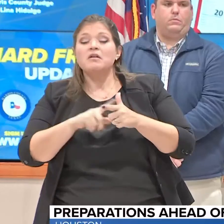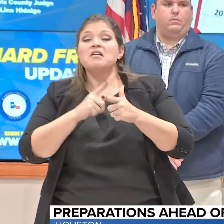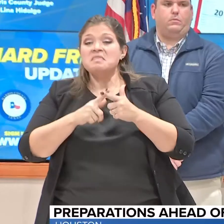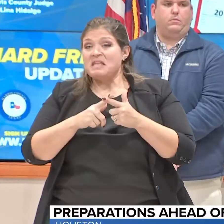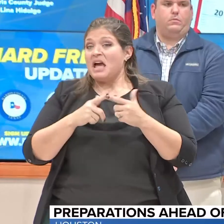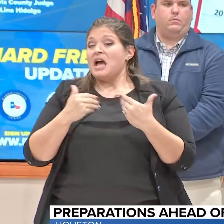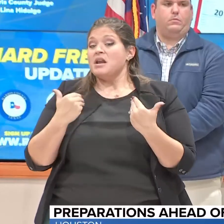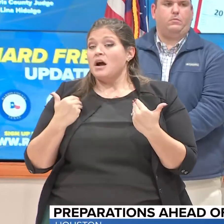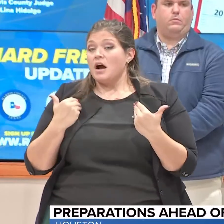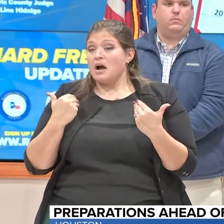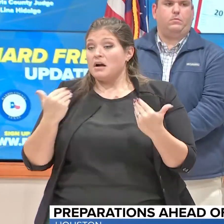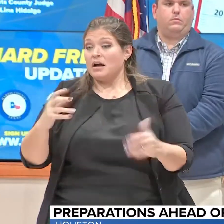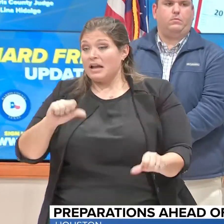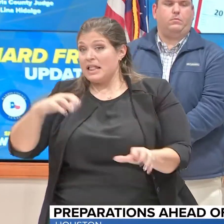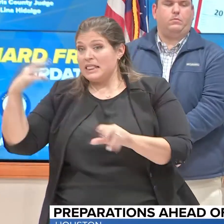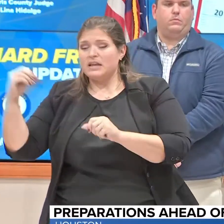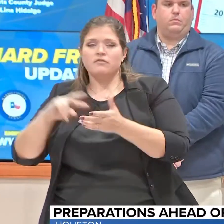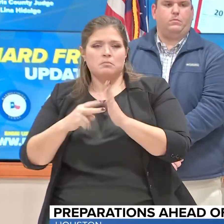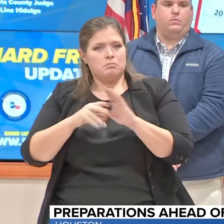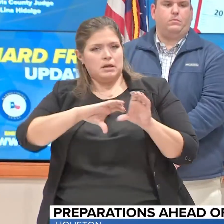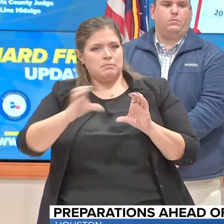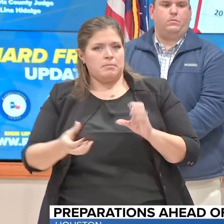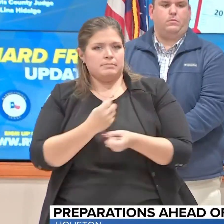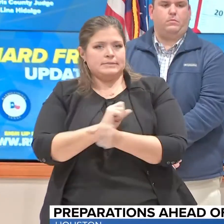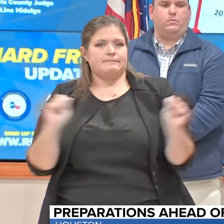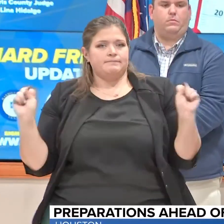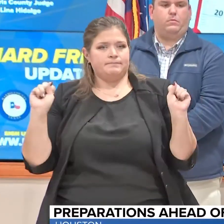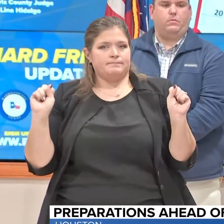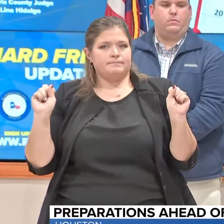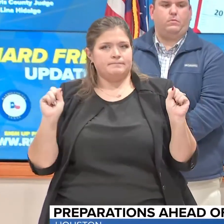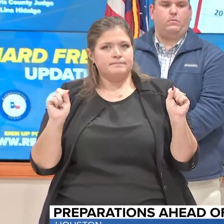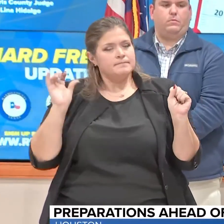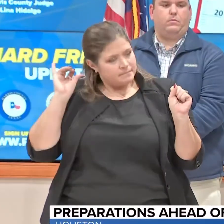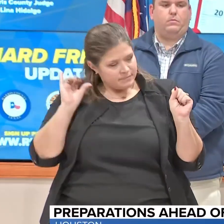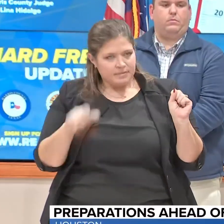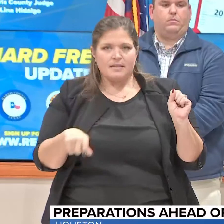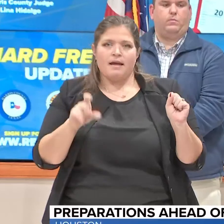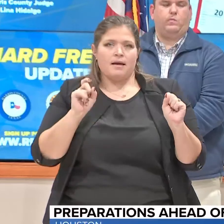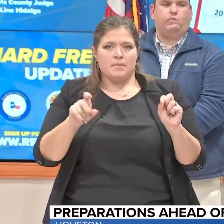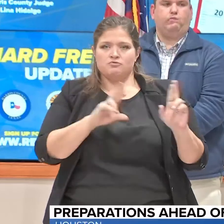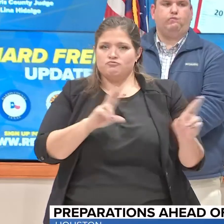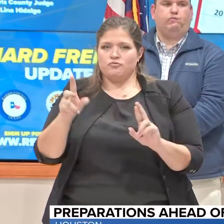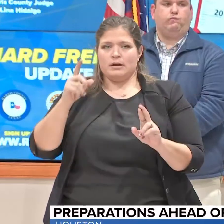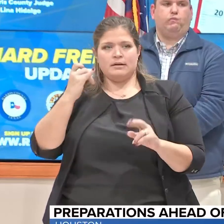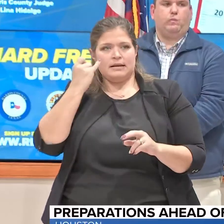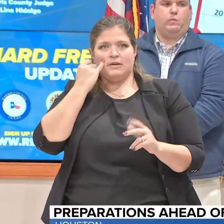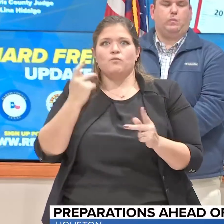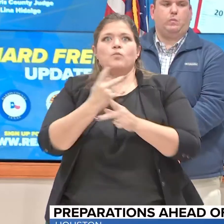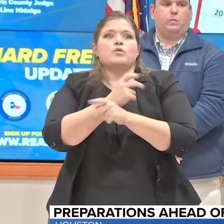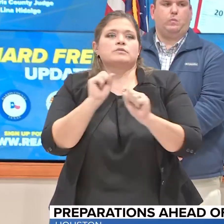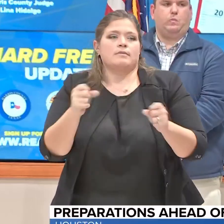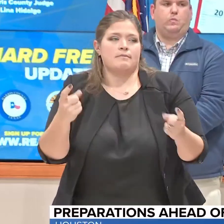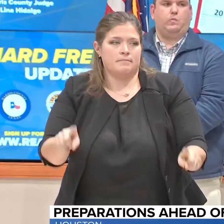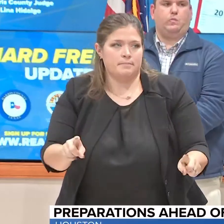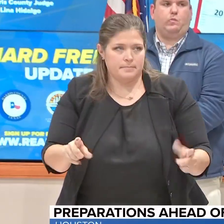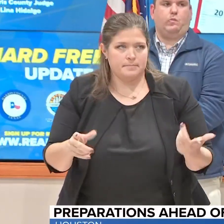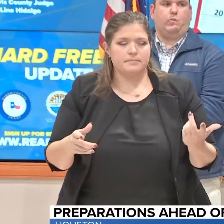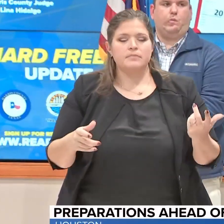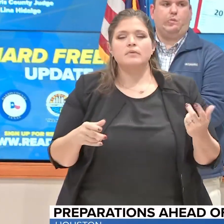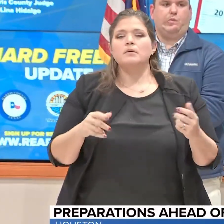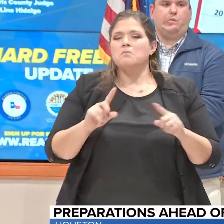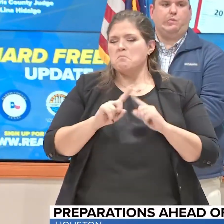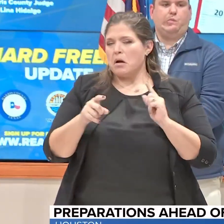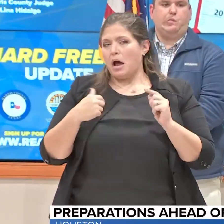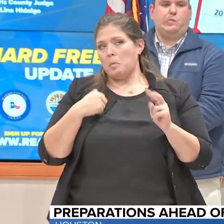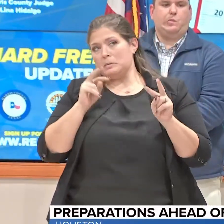you know, you're not going to have pipes bursting. So that's preparing for the worst. Okay, but we're hoping that we won't have